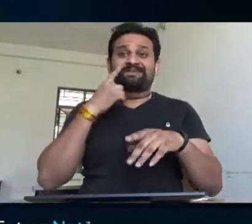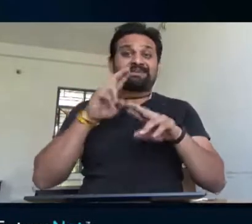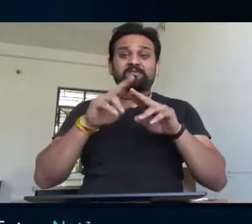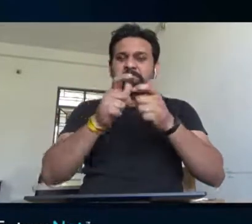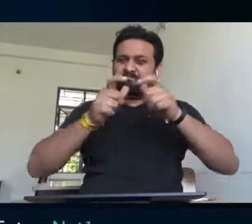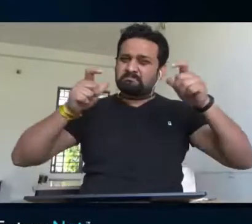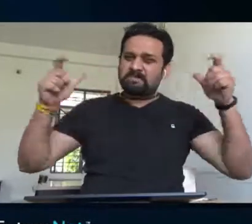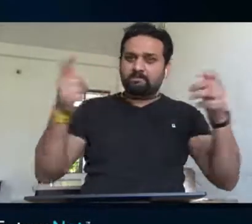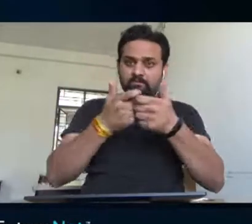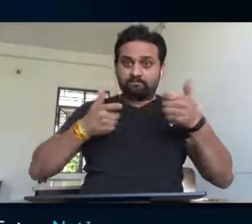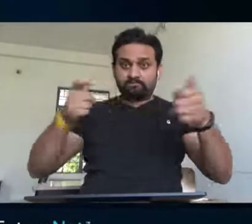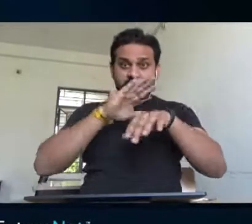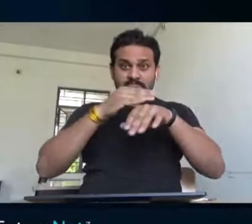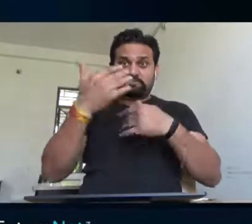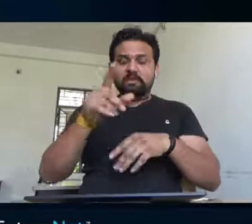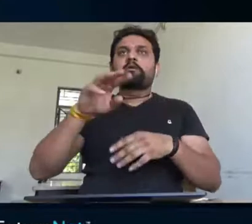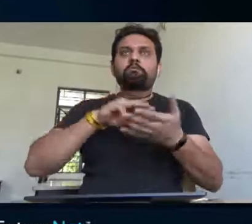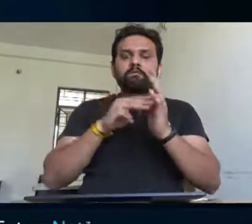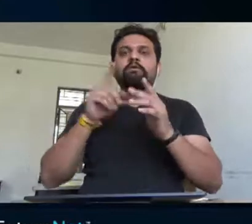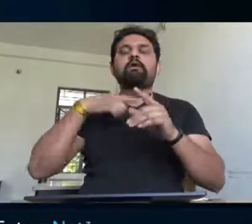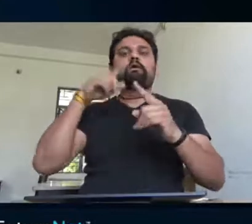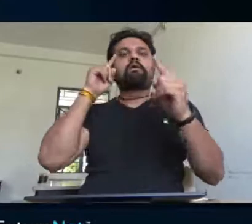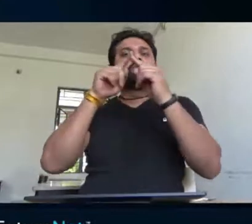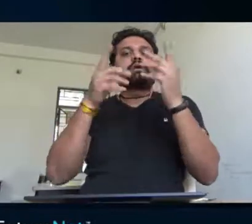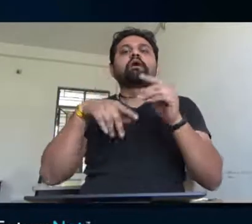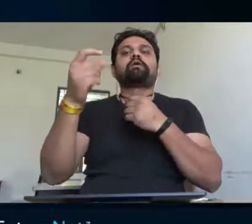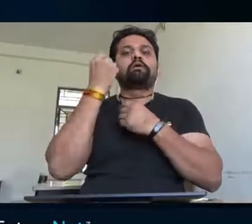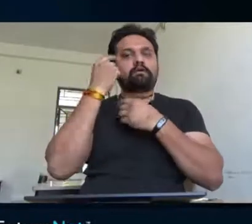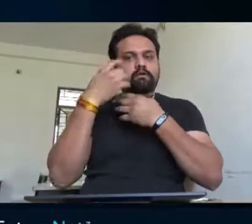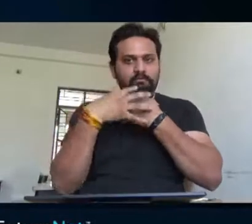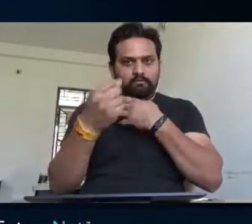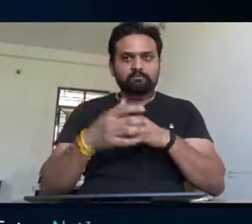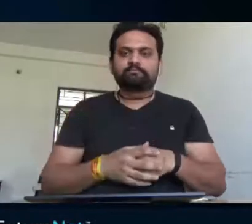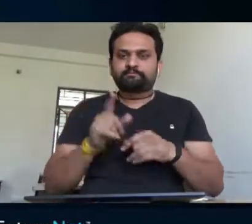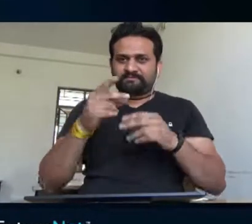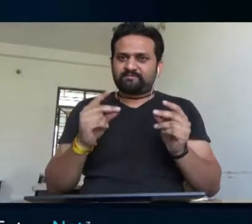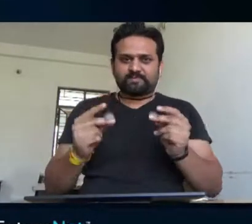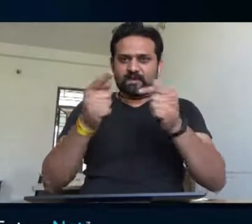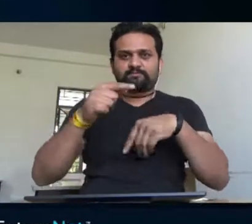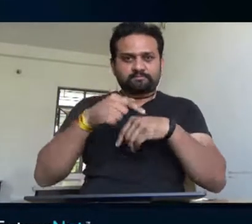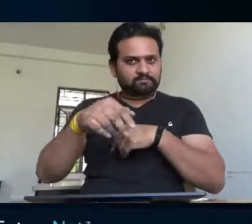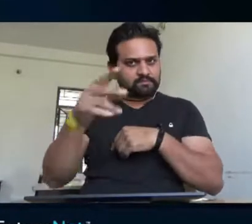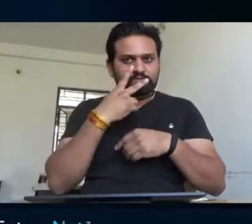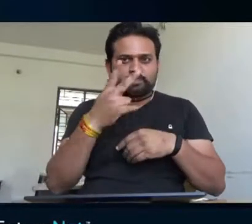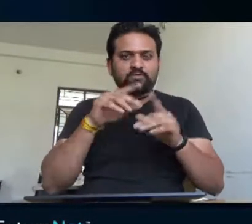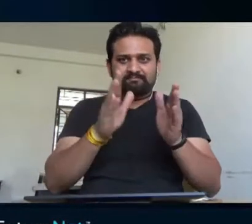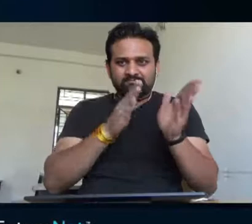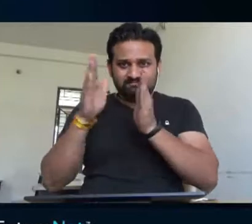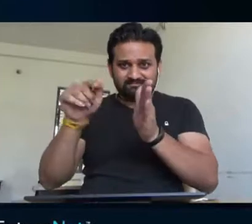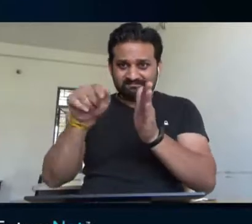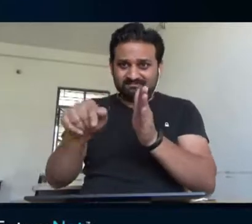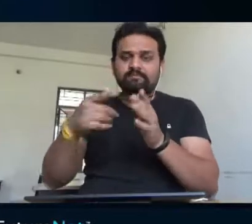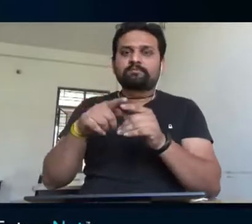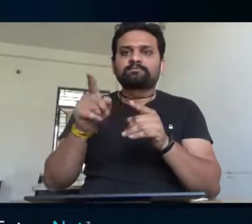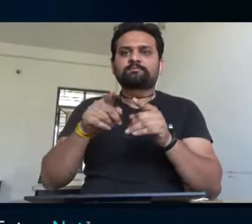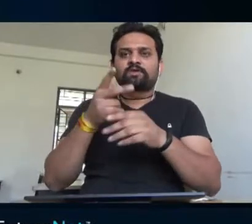big conventions? Then you know what I mean. And ladies and gentlemen, very quickly we will know then the next highlight. I will tell you at the